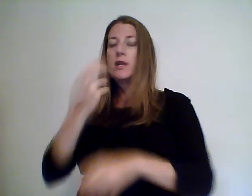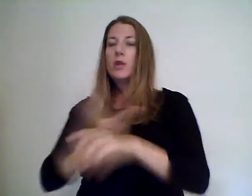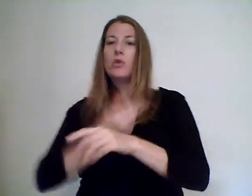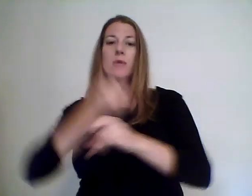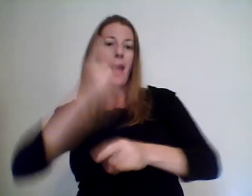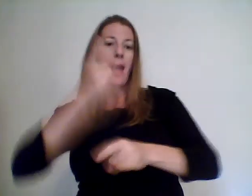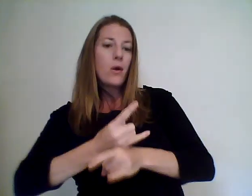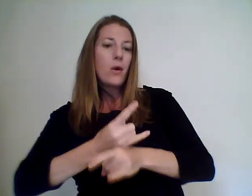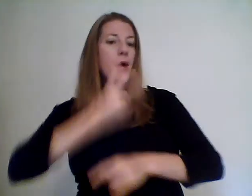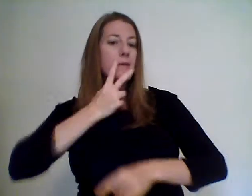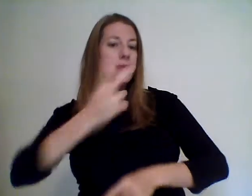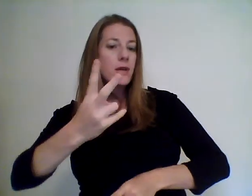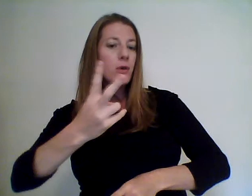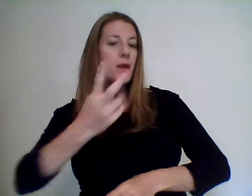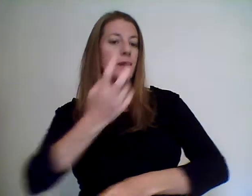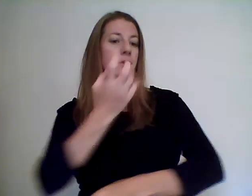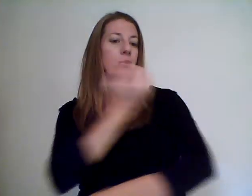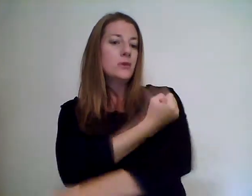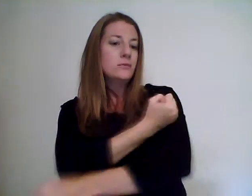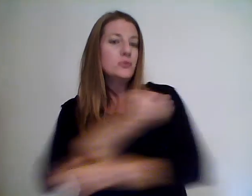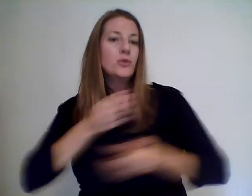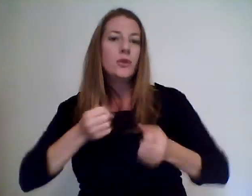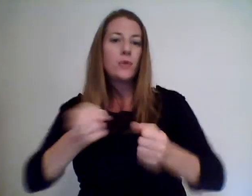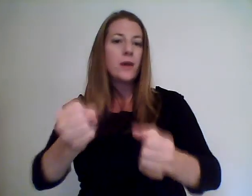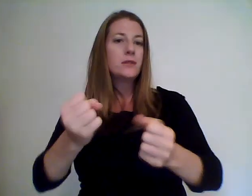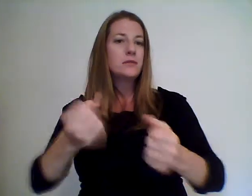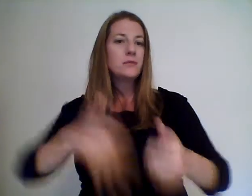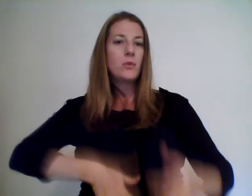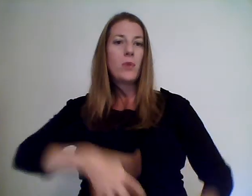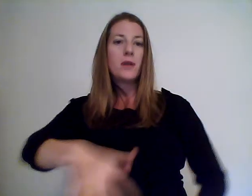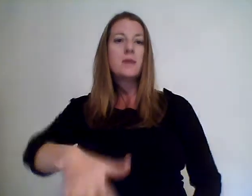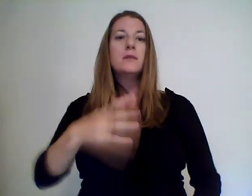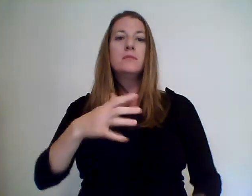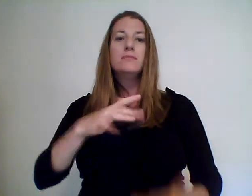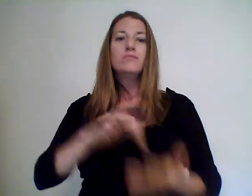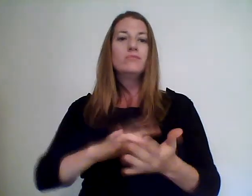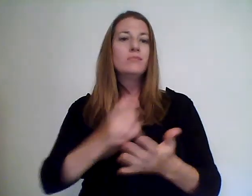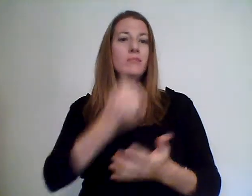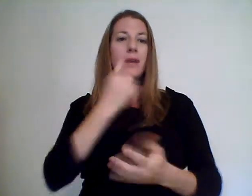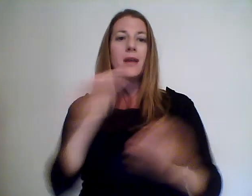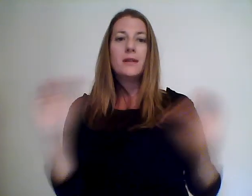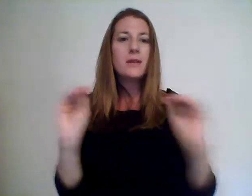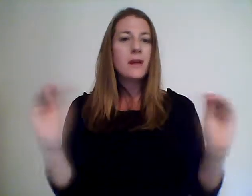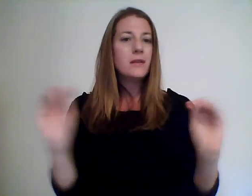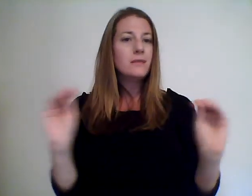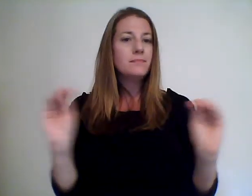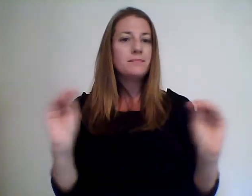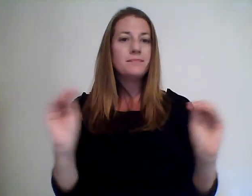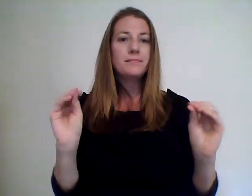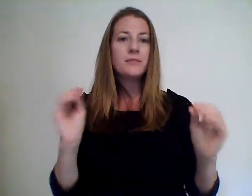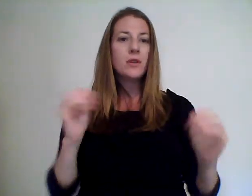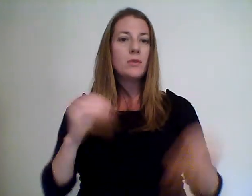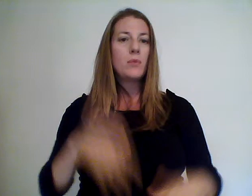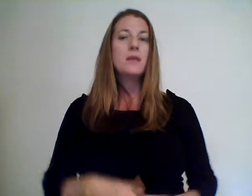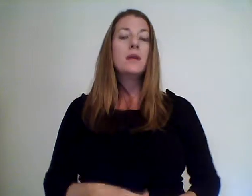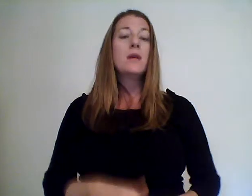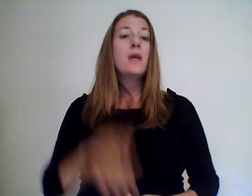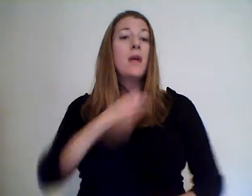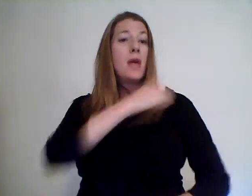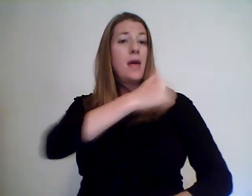cigarettes, or street drugs during the pregnancy. She did not take any medications during the pregnancy. Alice's past medical history